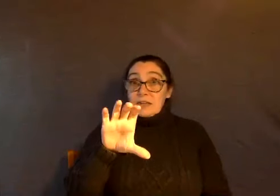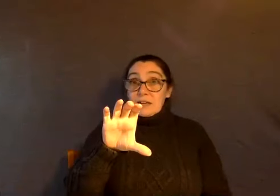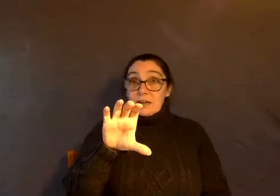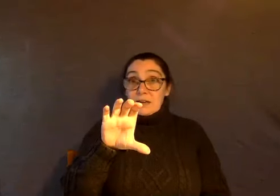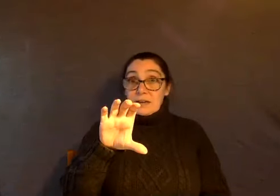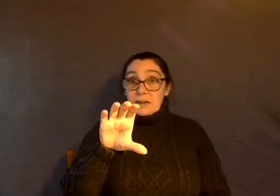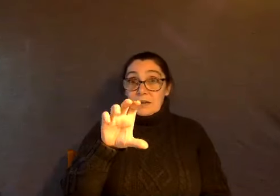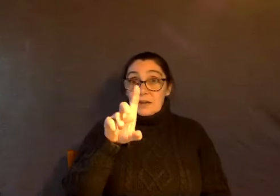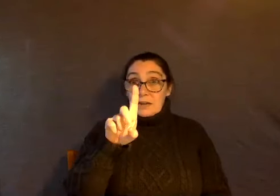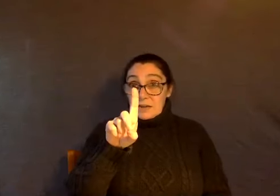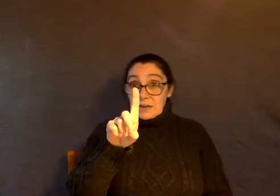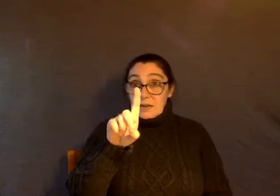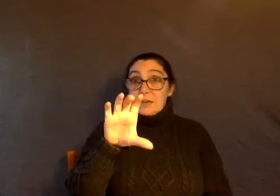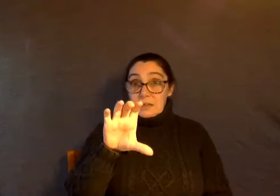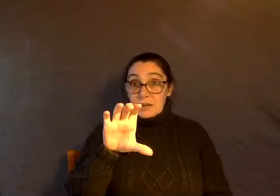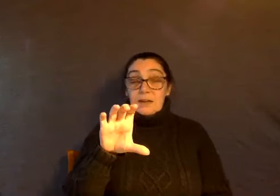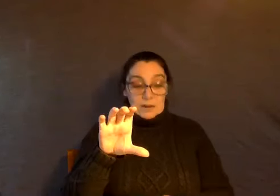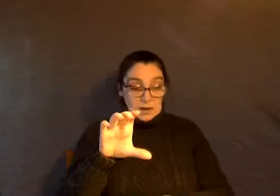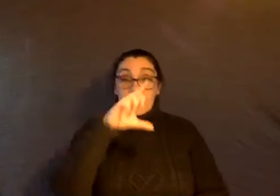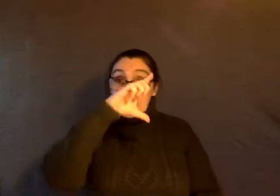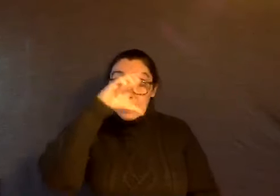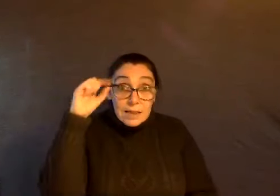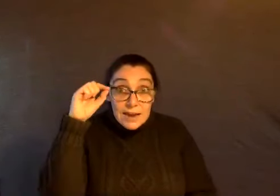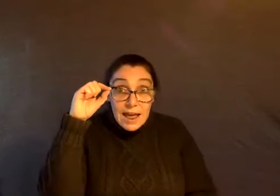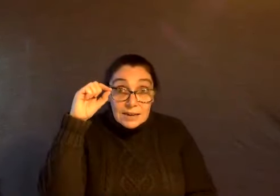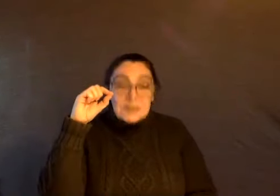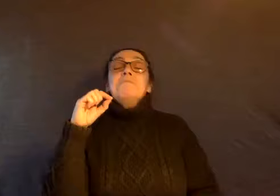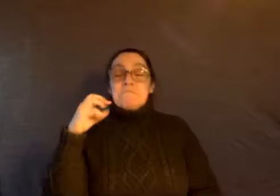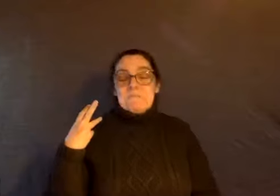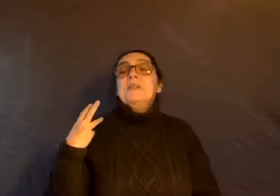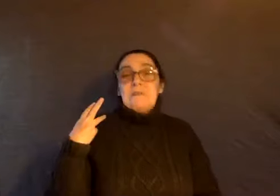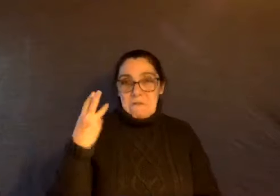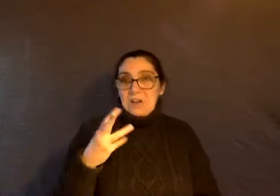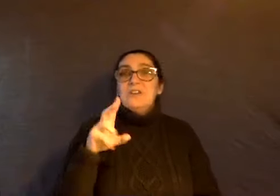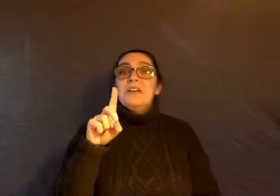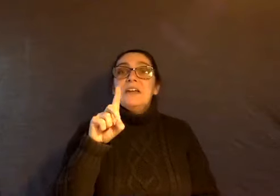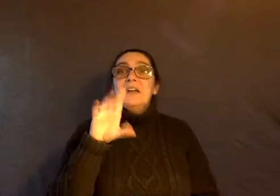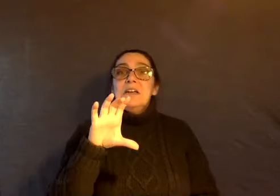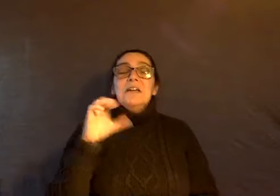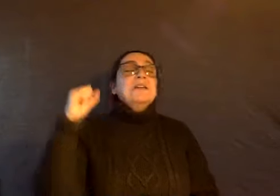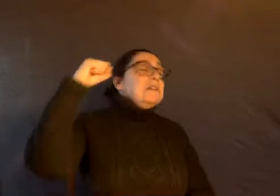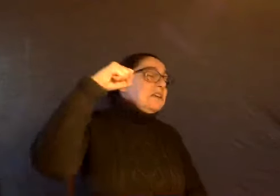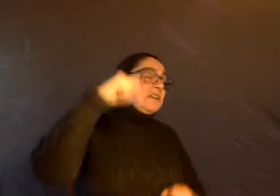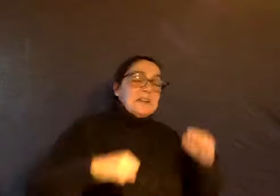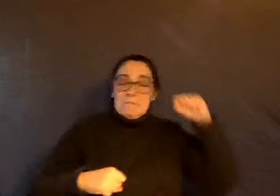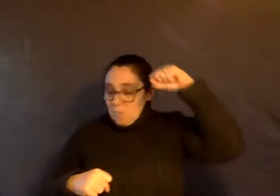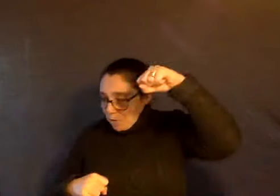D.C. D.C. Gallaudet is in Washington, D.C. Walk with